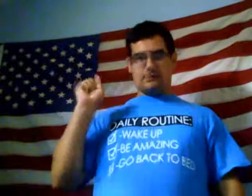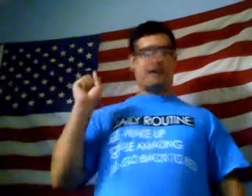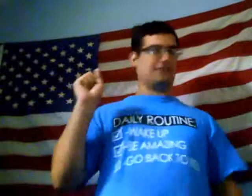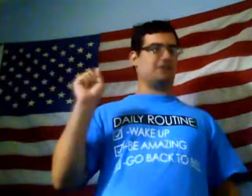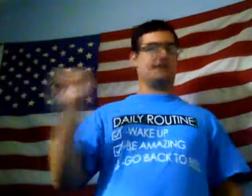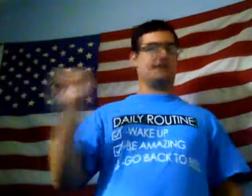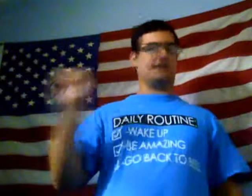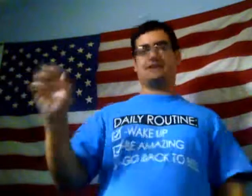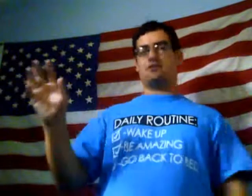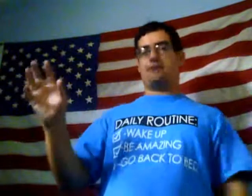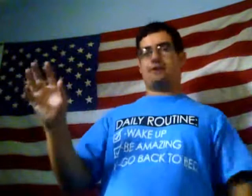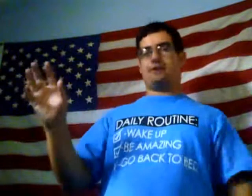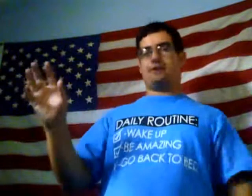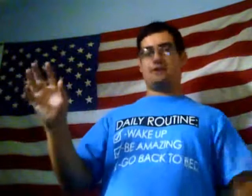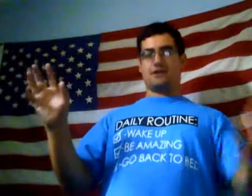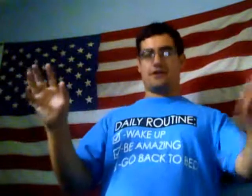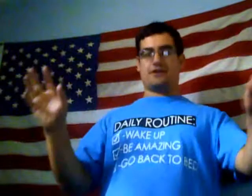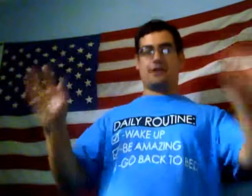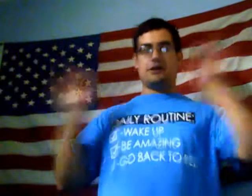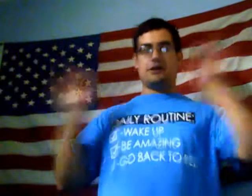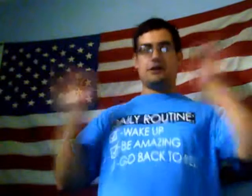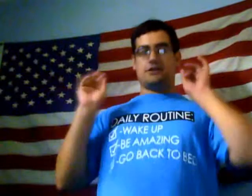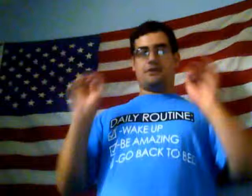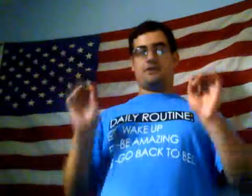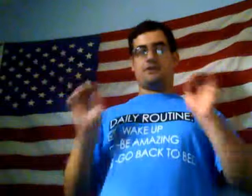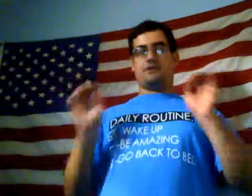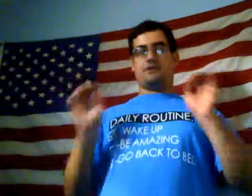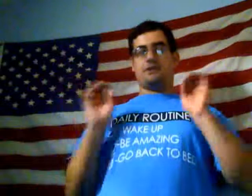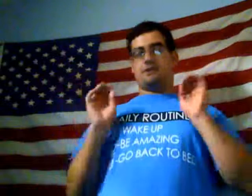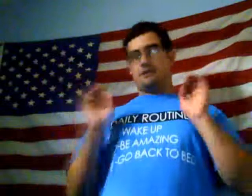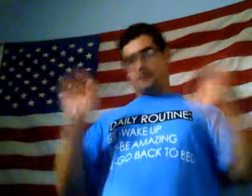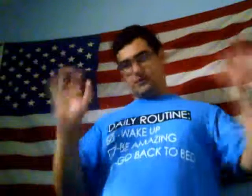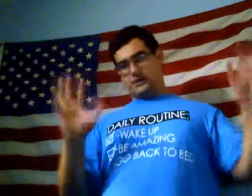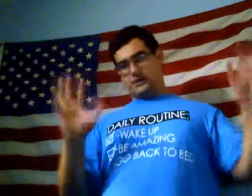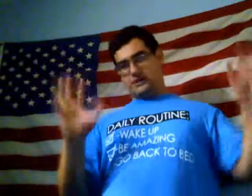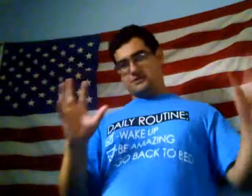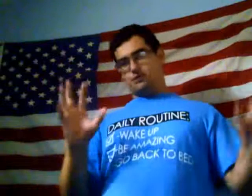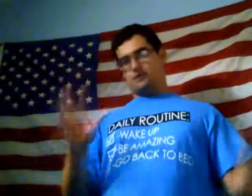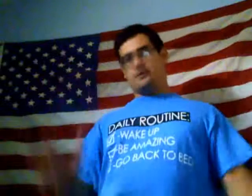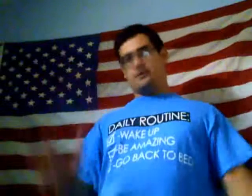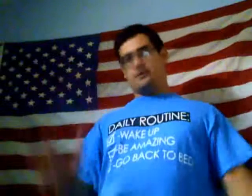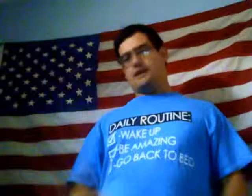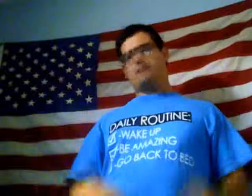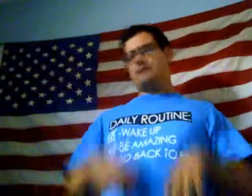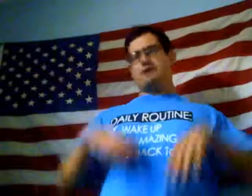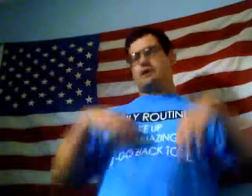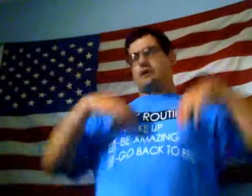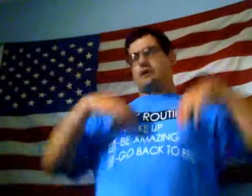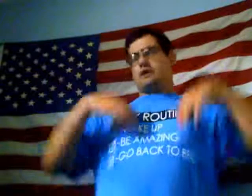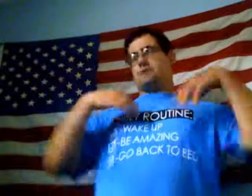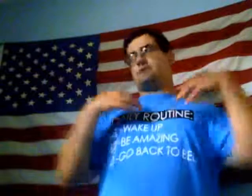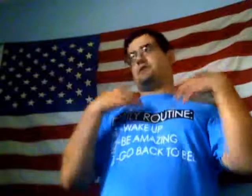I just realized I said 1812 back there. Scratch that. So anyway, in early 1912, you have